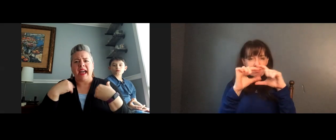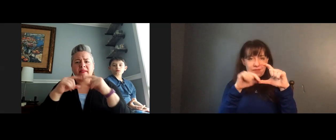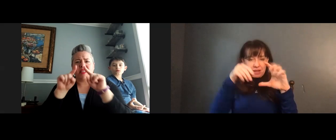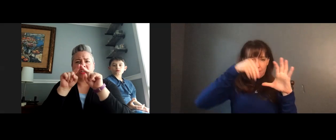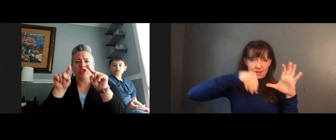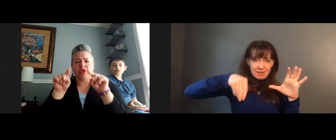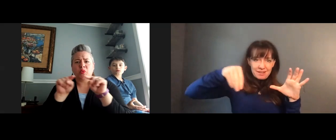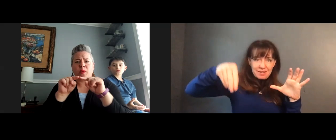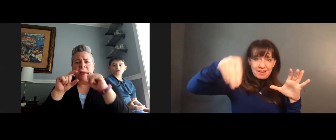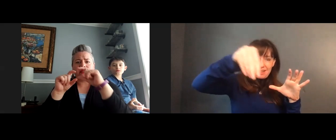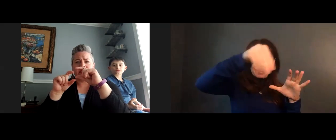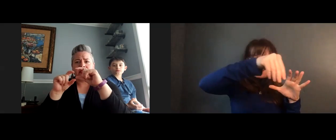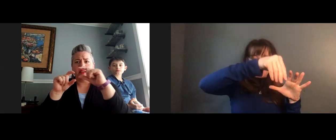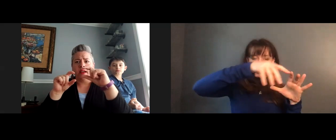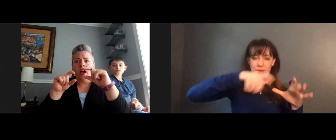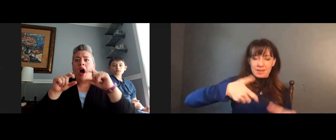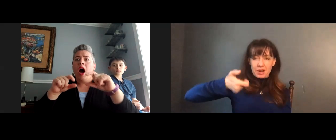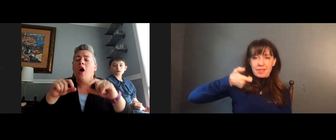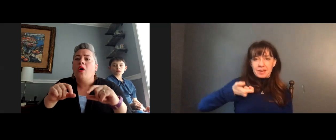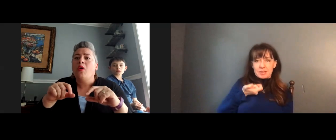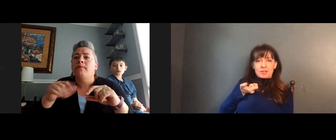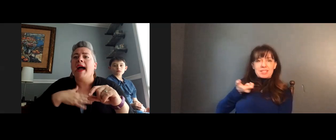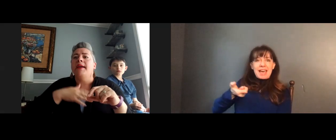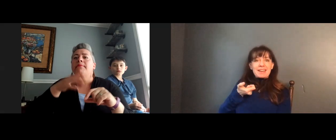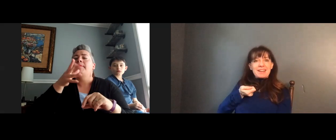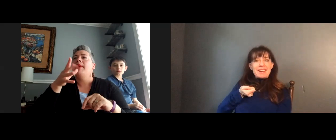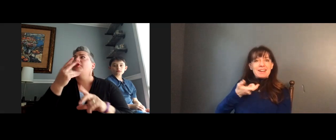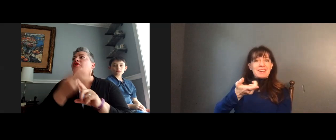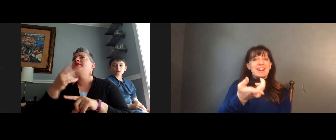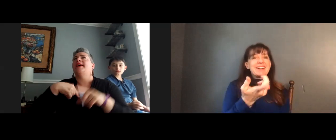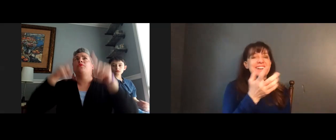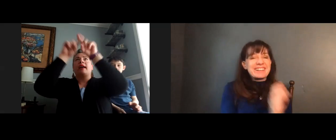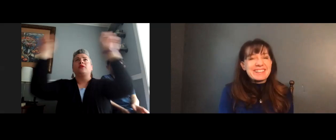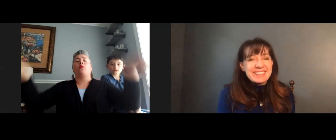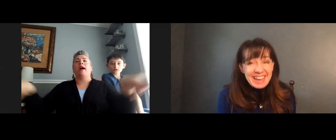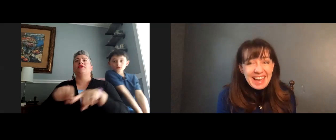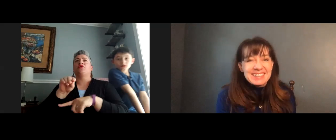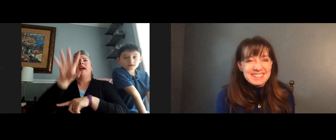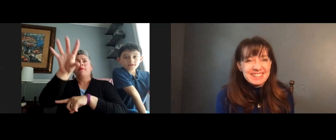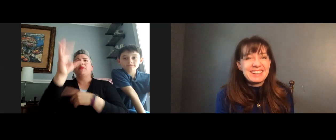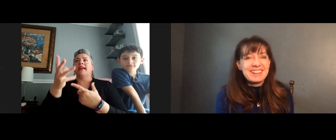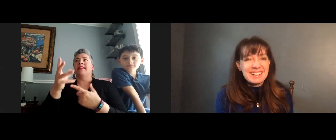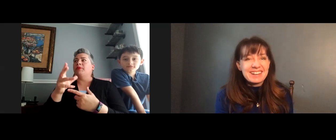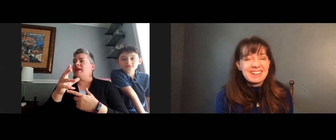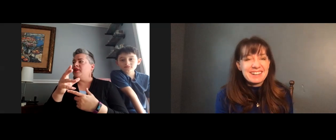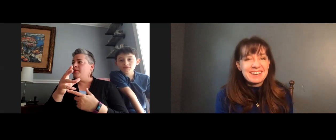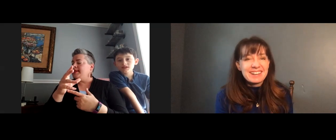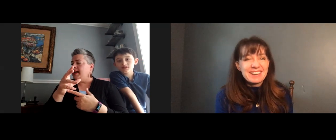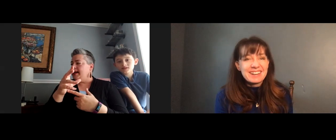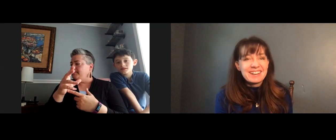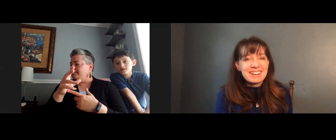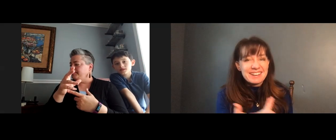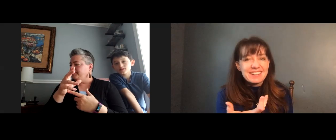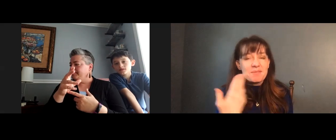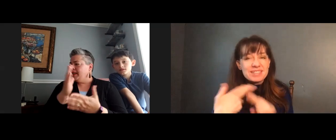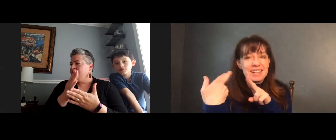with the film and you put them in there oh my my mother used that we have the white but it was like the projector it was